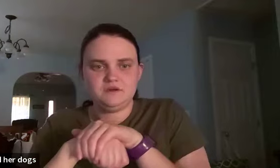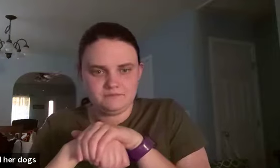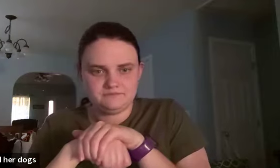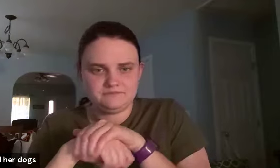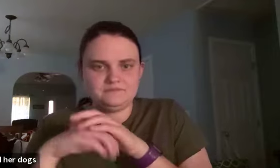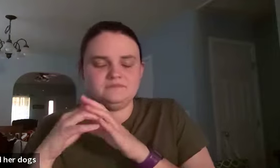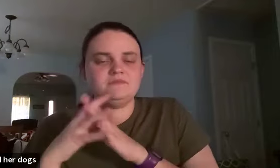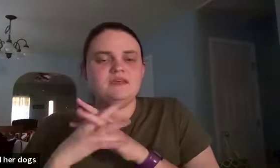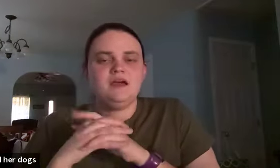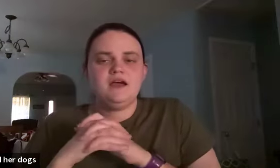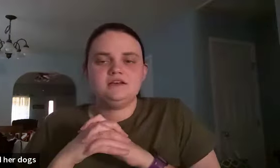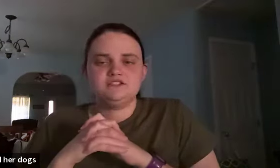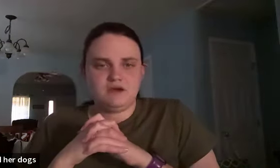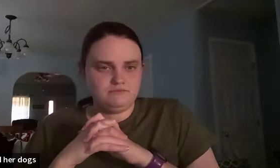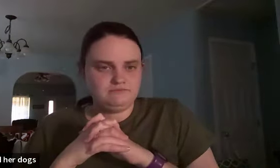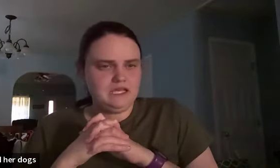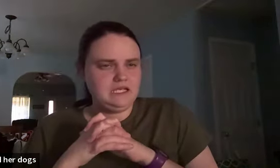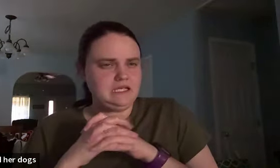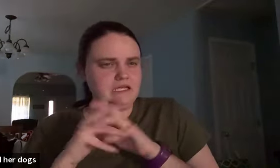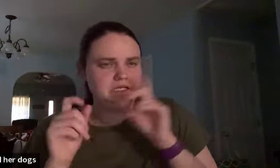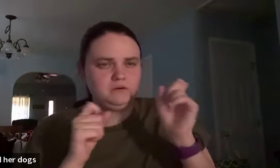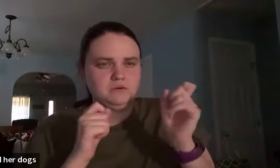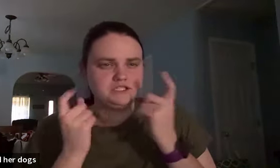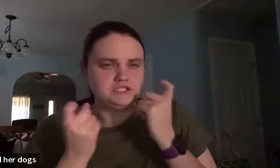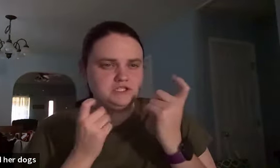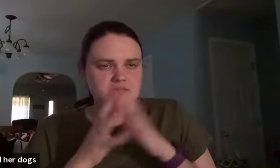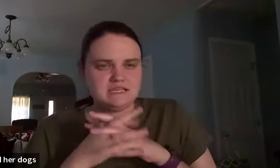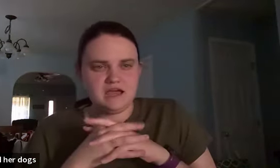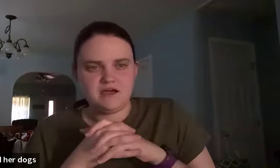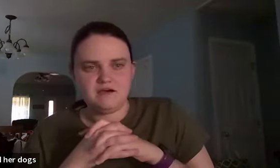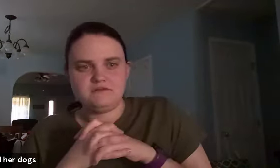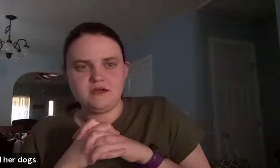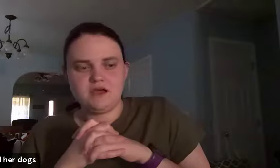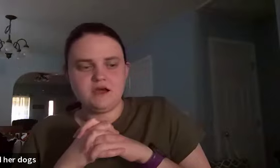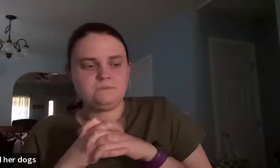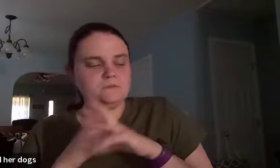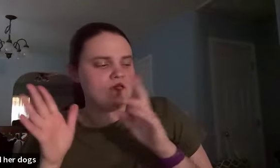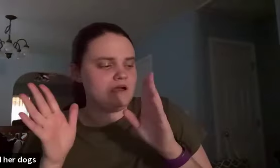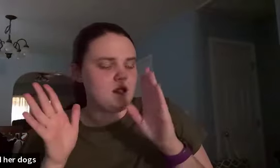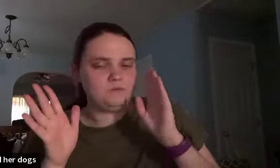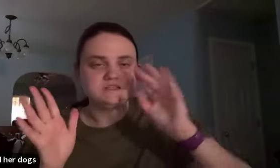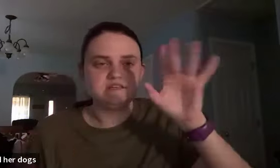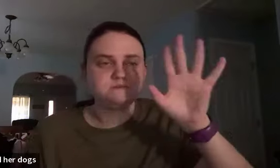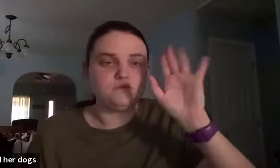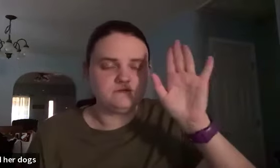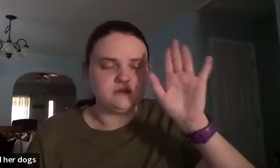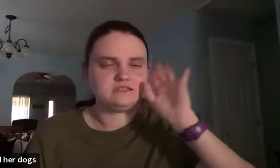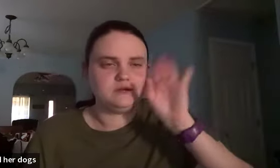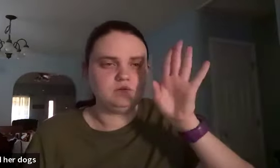Okay. So, any questions you guys have? I was going to say this before I forget because I know I